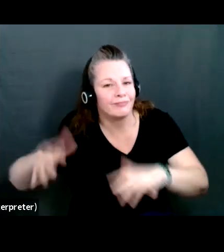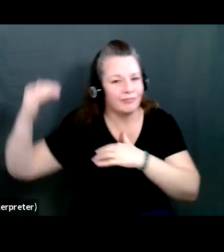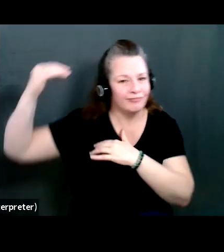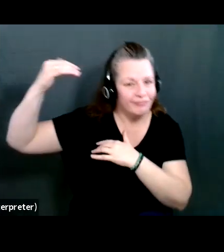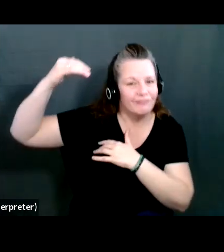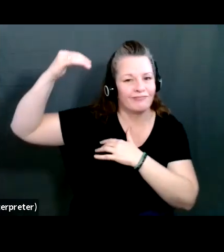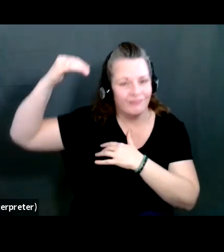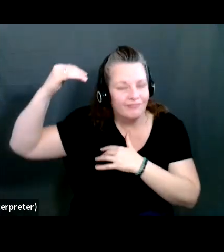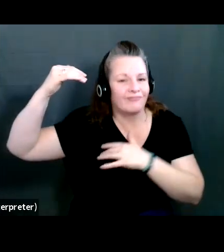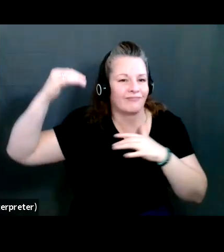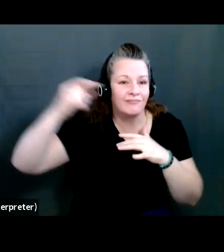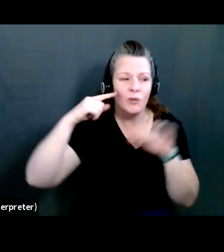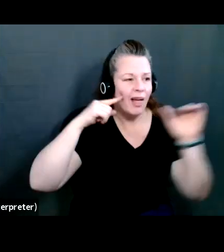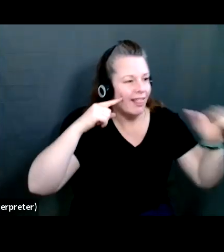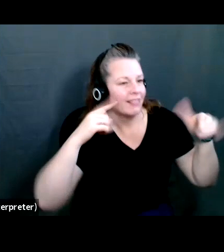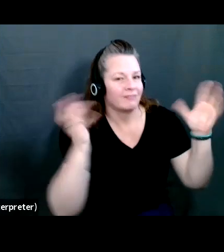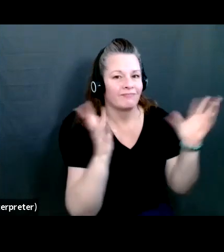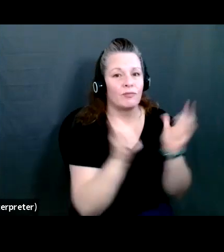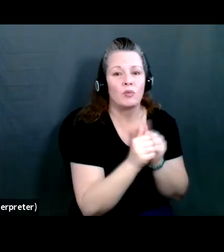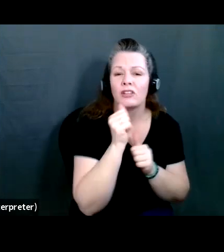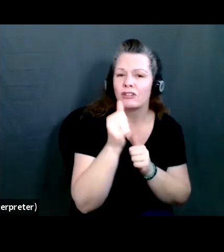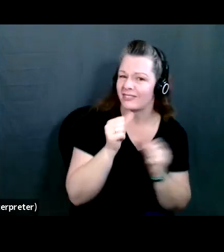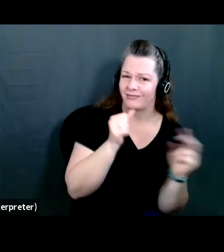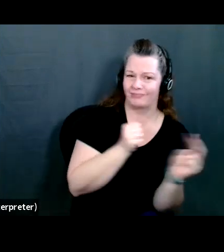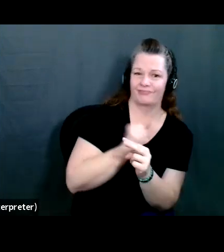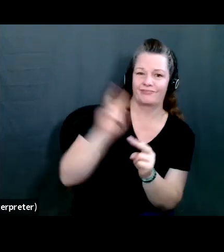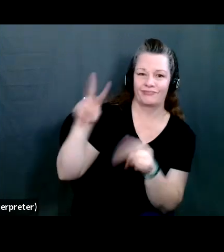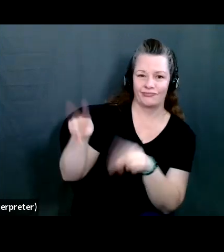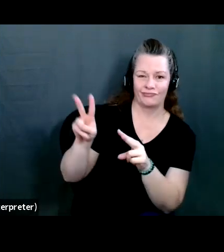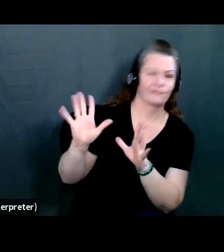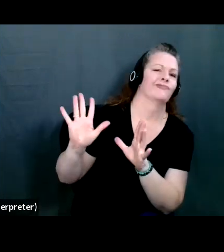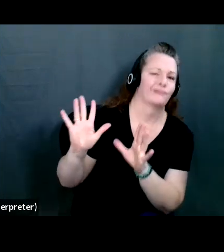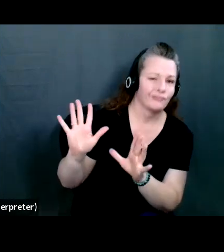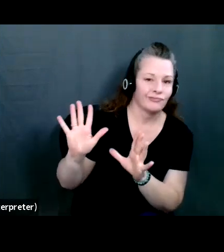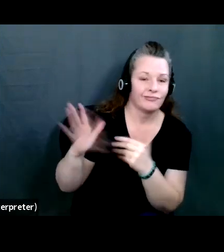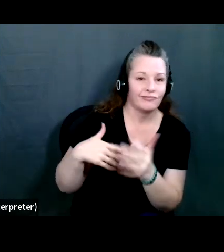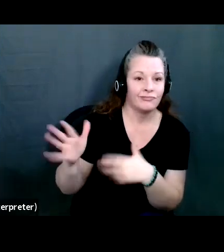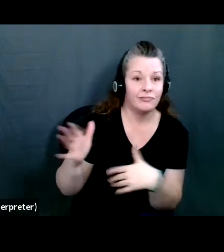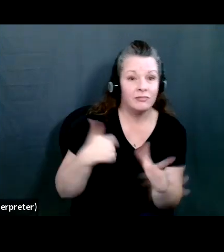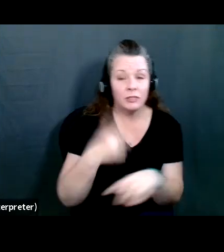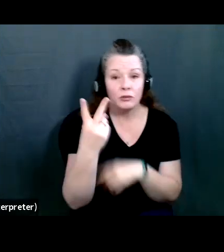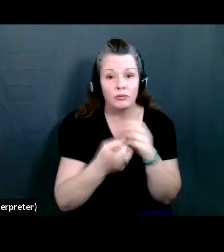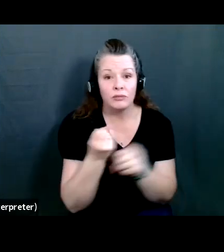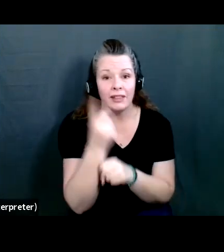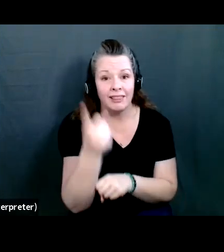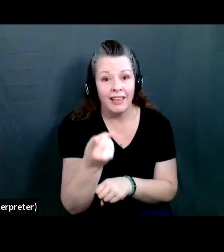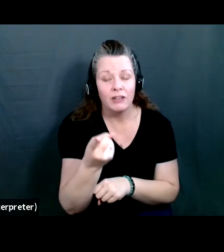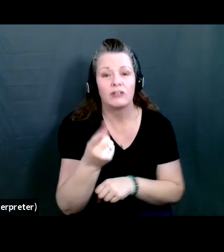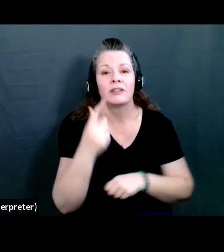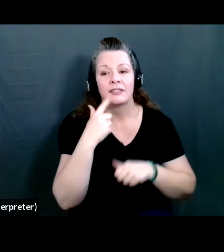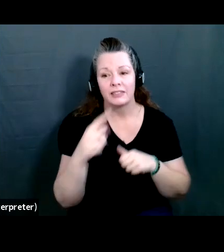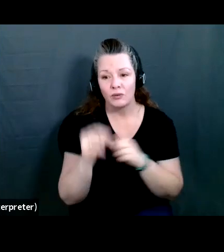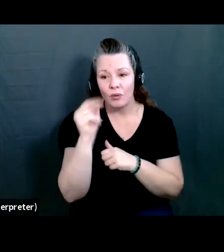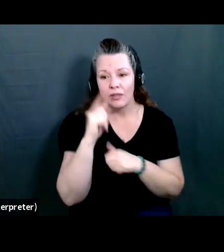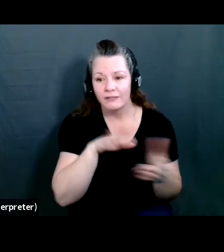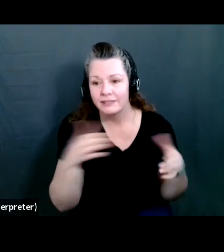look at us twice. Two times the fire, years later, in the north of death, a PNC,